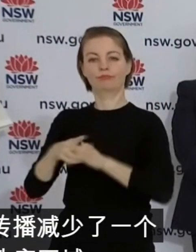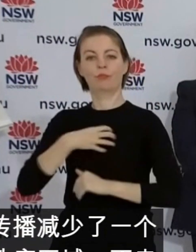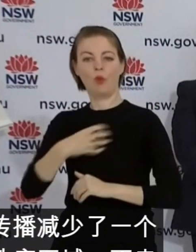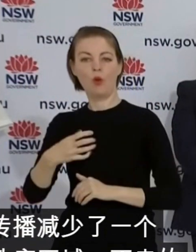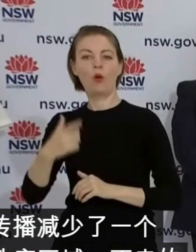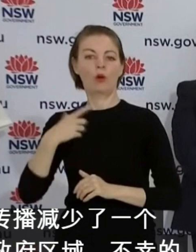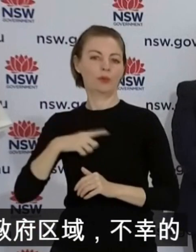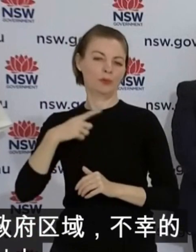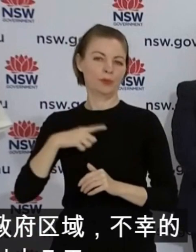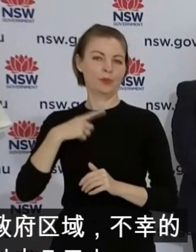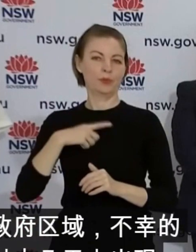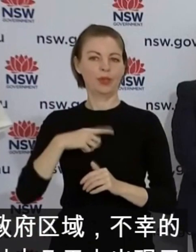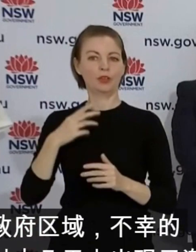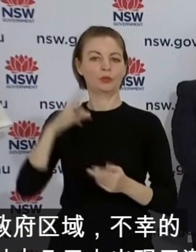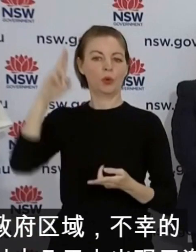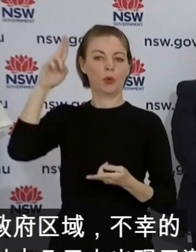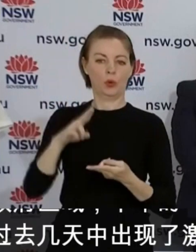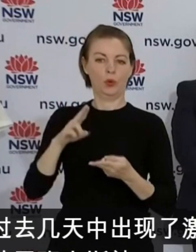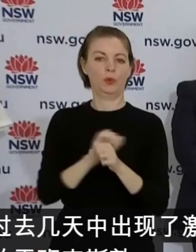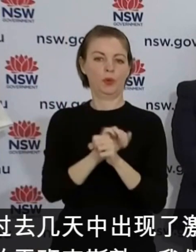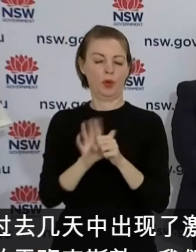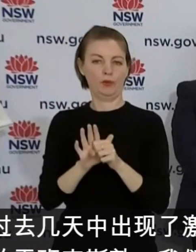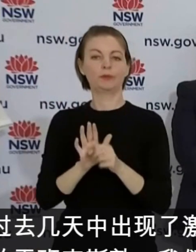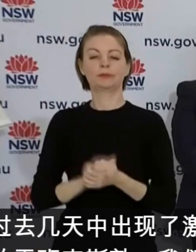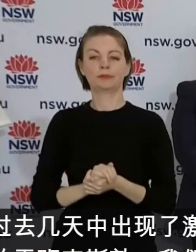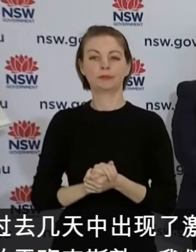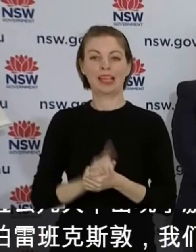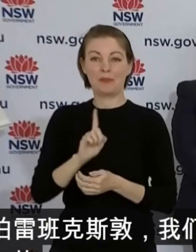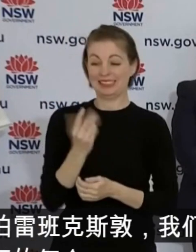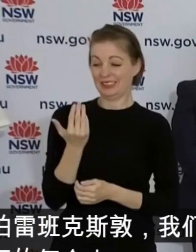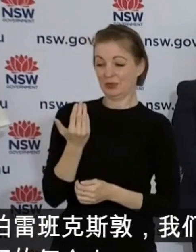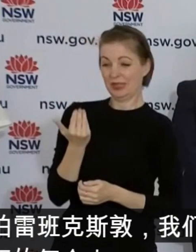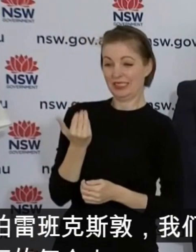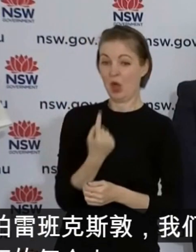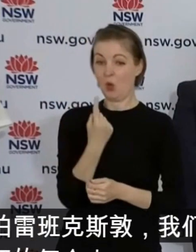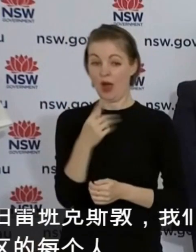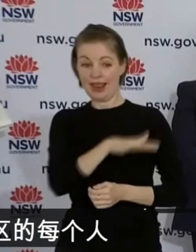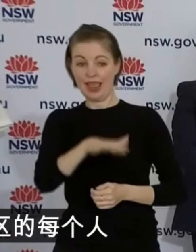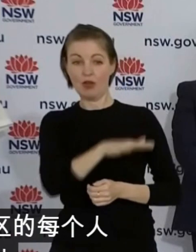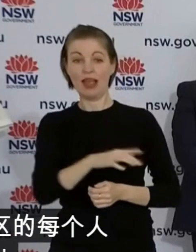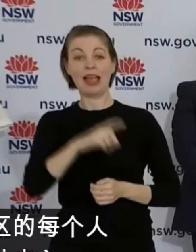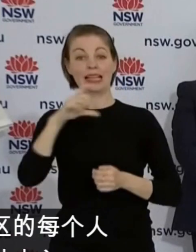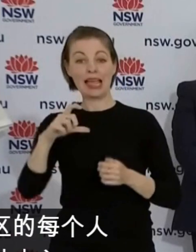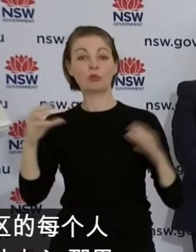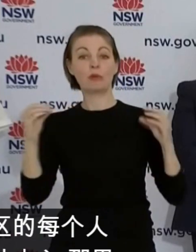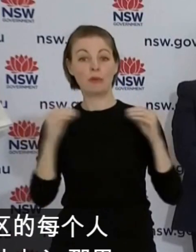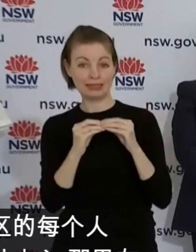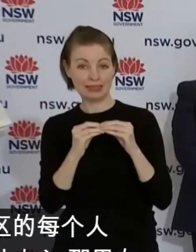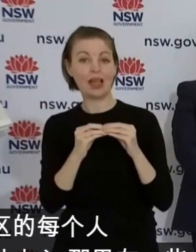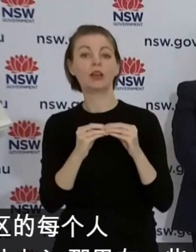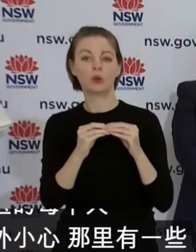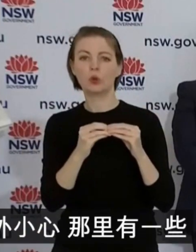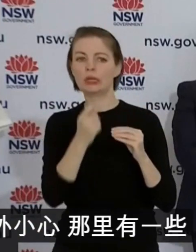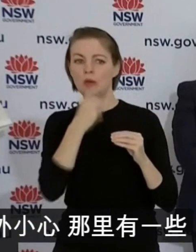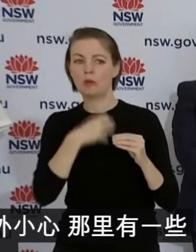which unfortunately has seen a spike in the last few days is Canterbury Bankstown, and we just want everybody in that area to be extra cautious. There